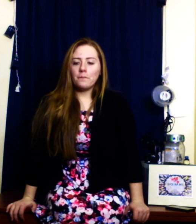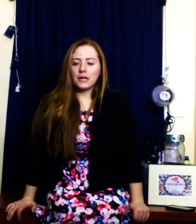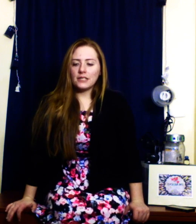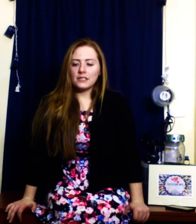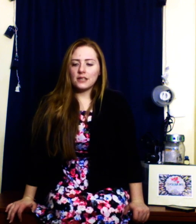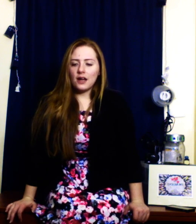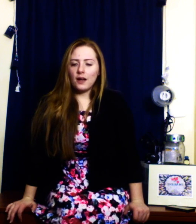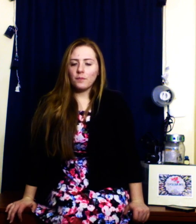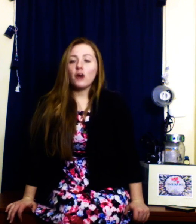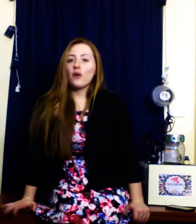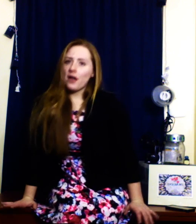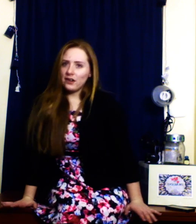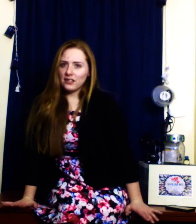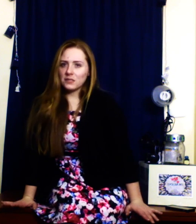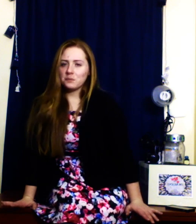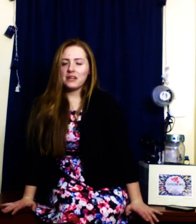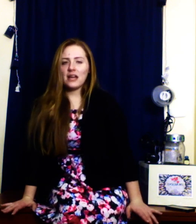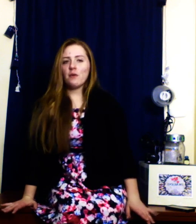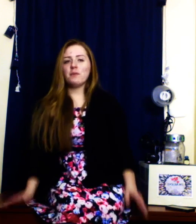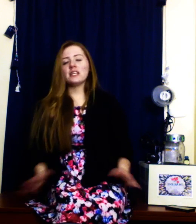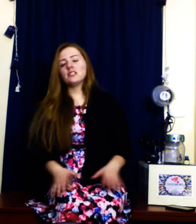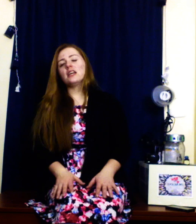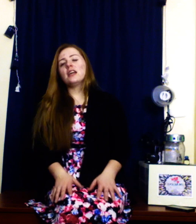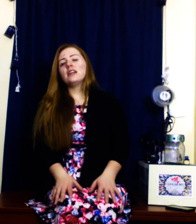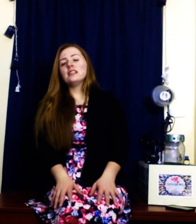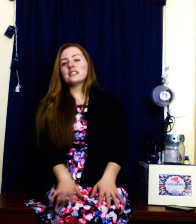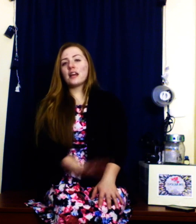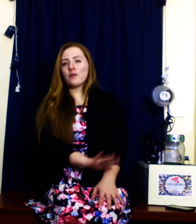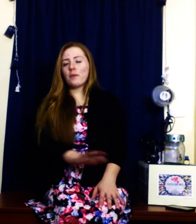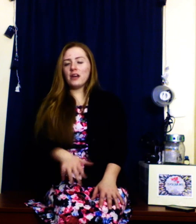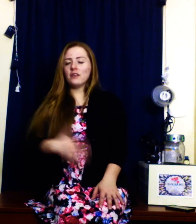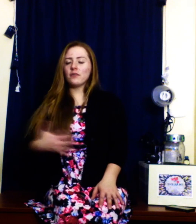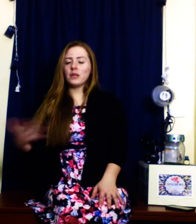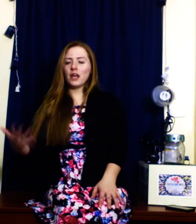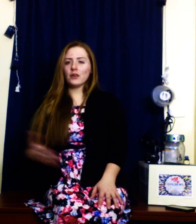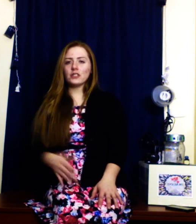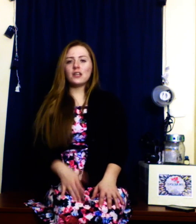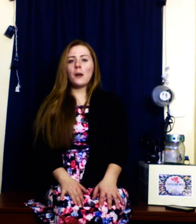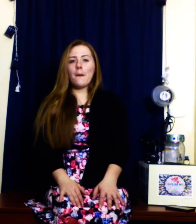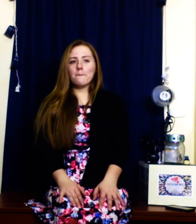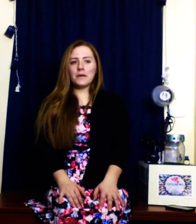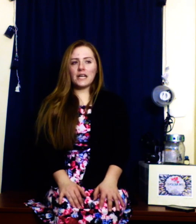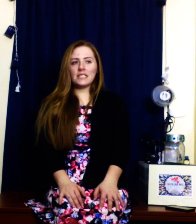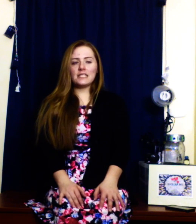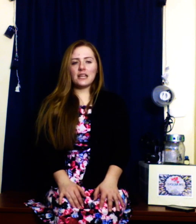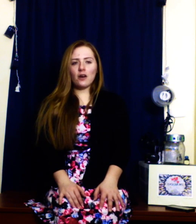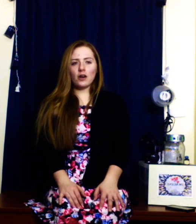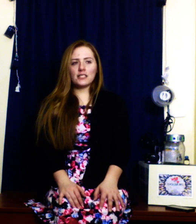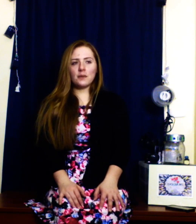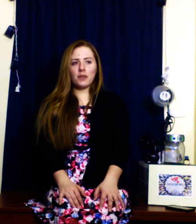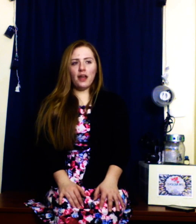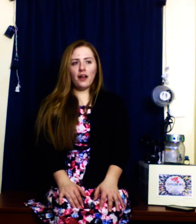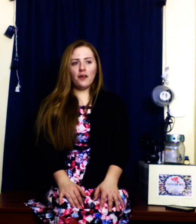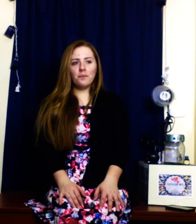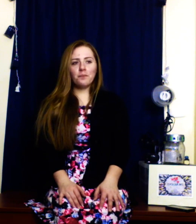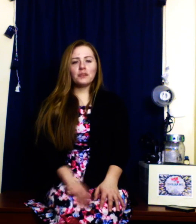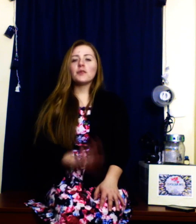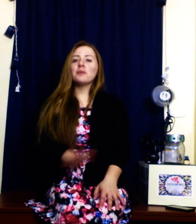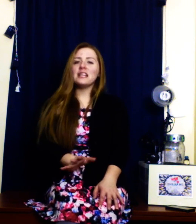But I'll go ahead and explain that one, because it is kind of repetitive from the others, but there are some pieces that